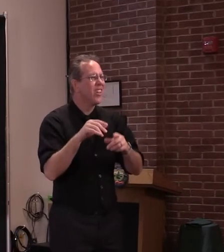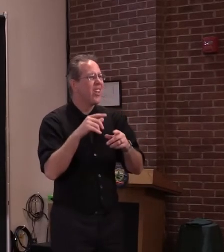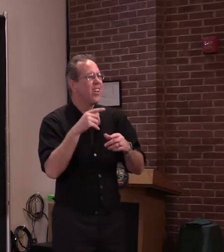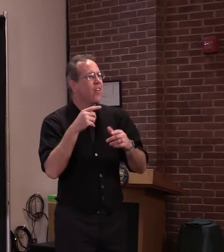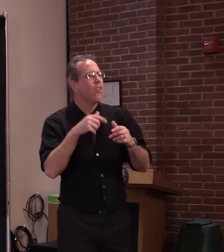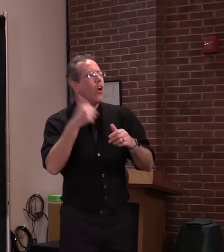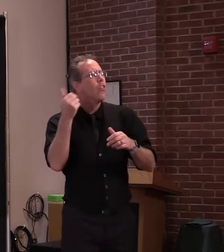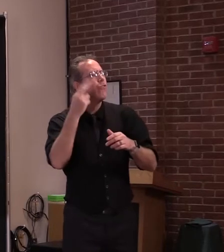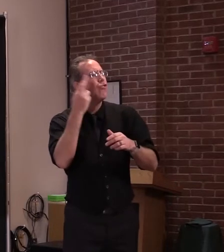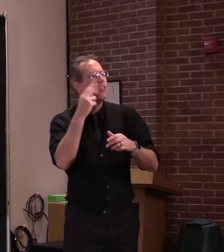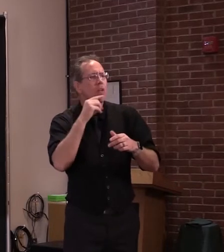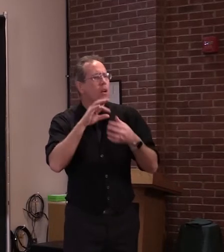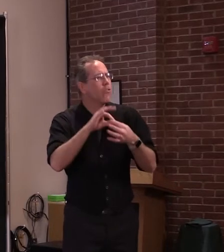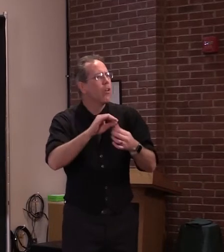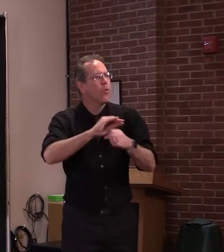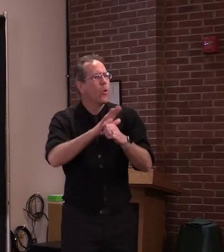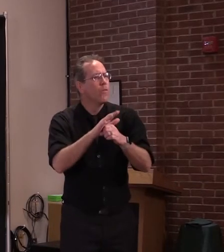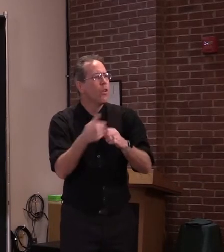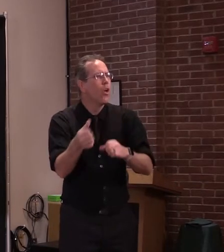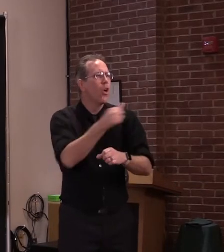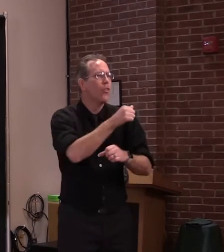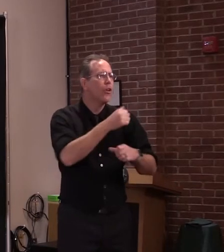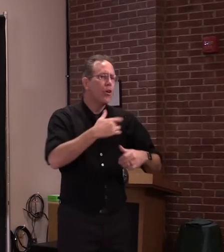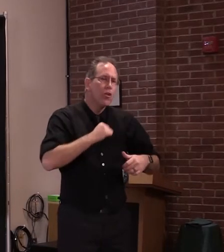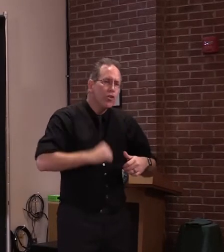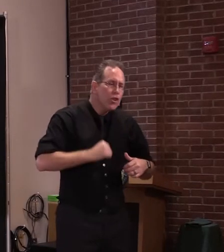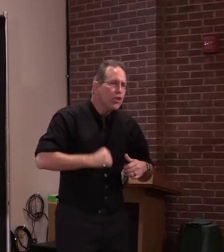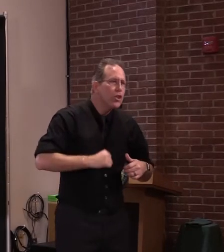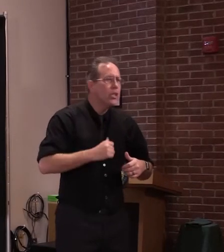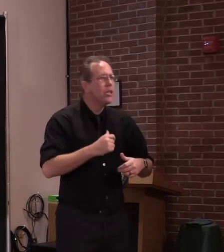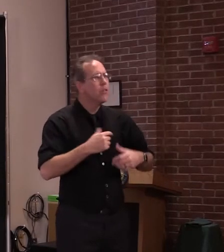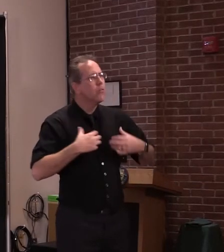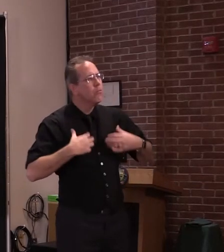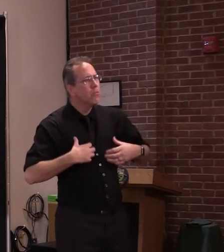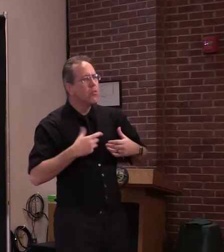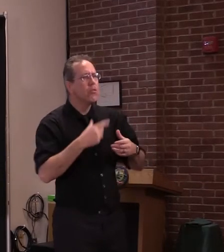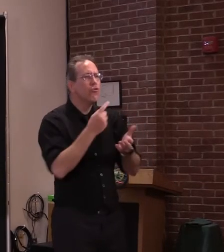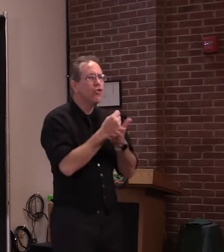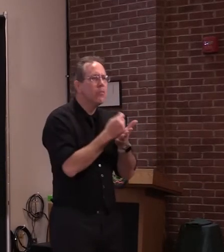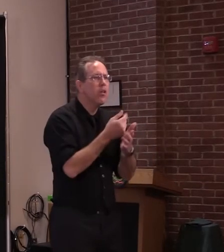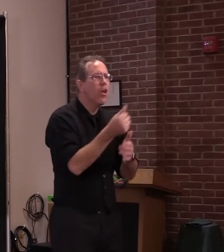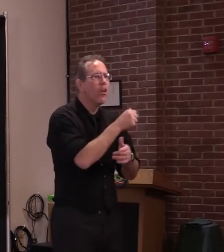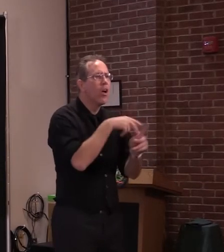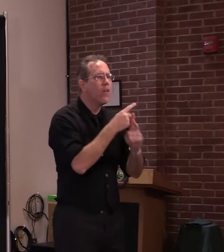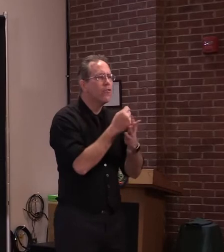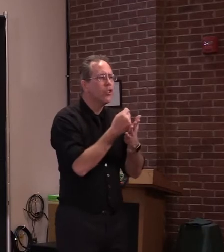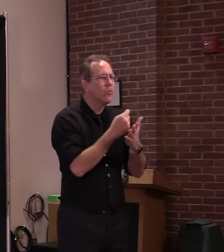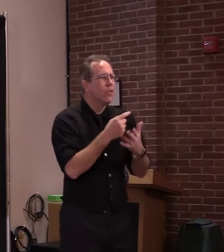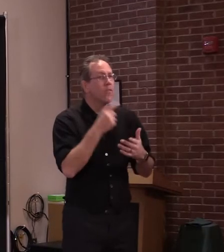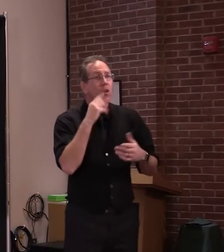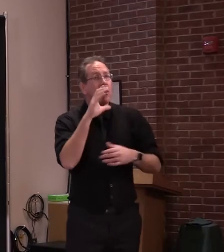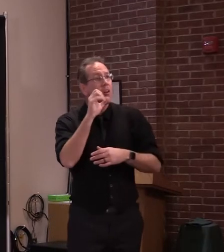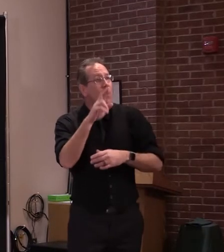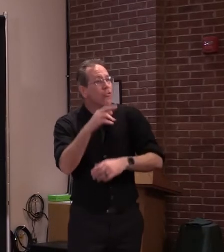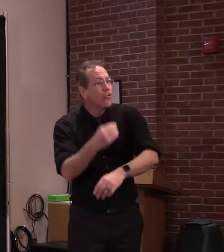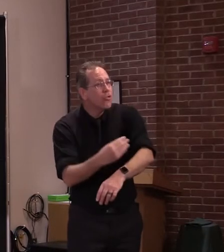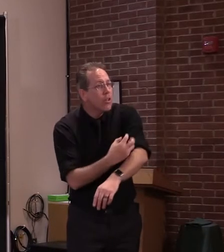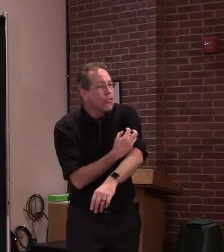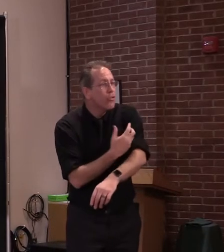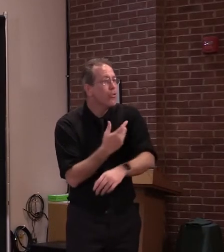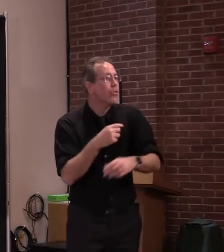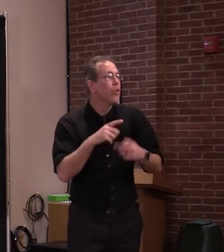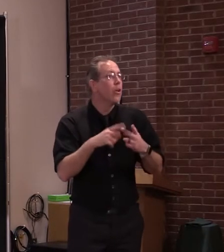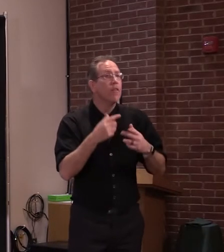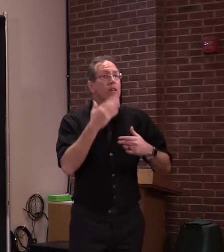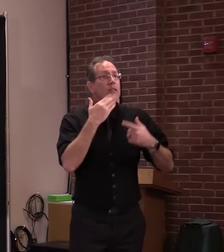So we're trying to gather some information on that to see where we stand. But regardless, once